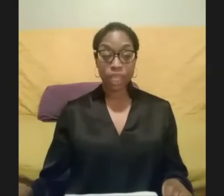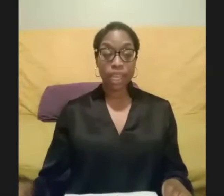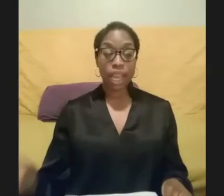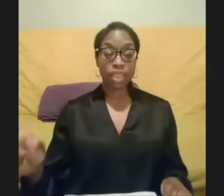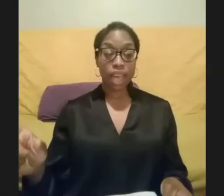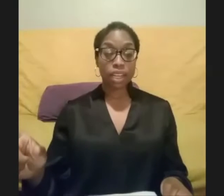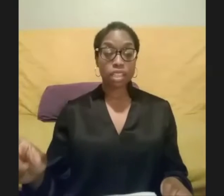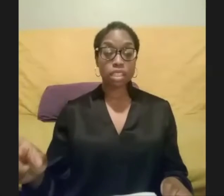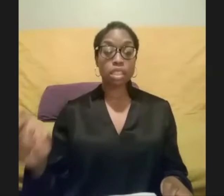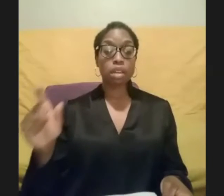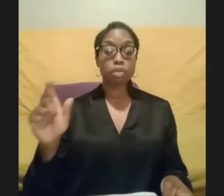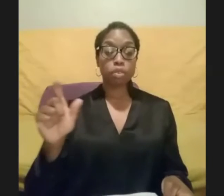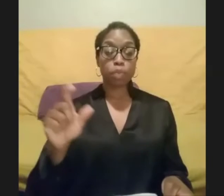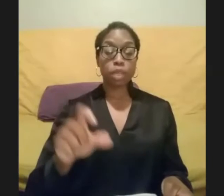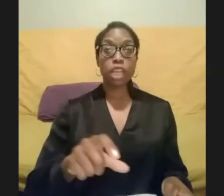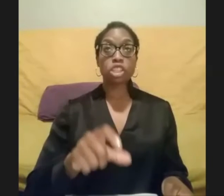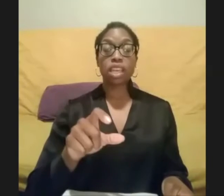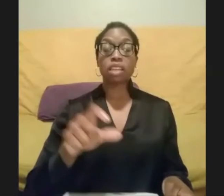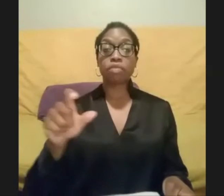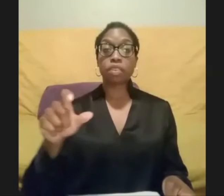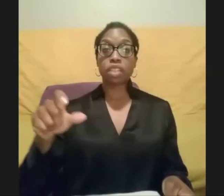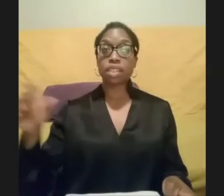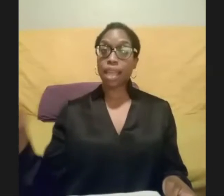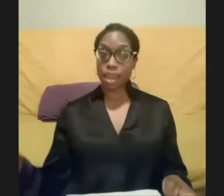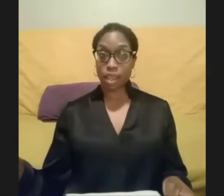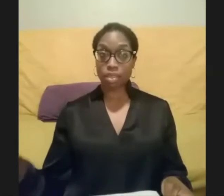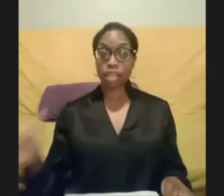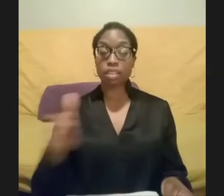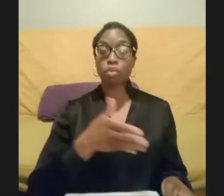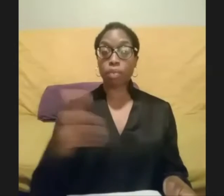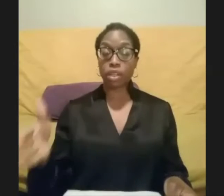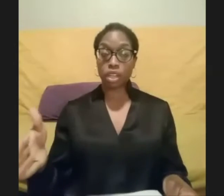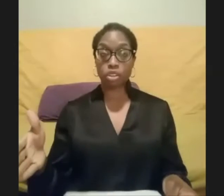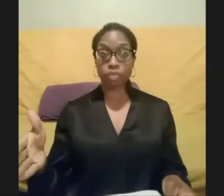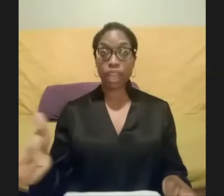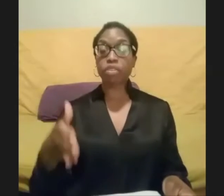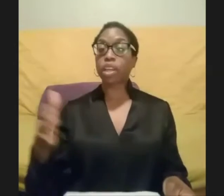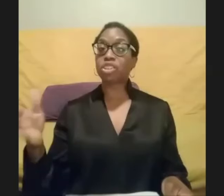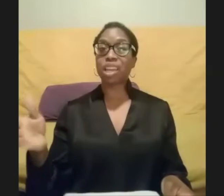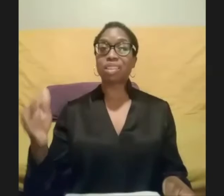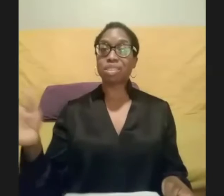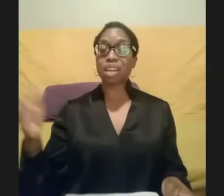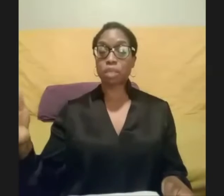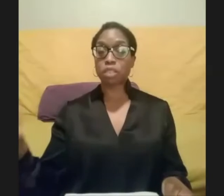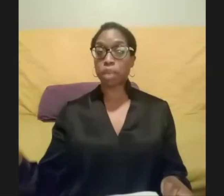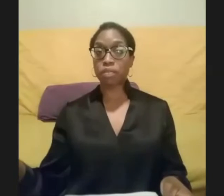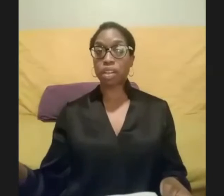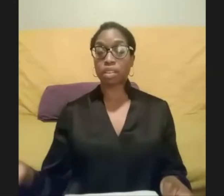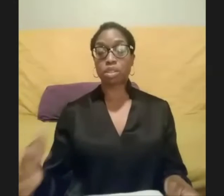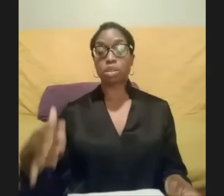And that is for patients age 50 to 80. That's the recommendation. After age 80, there's not as much benefit unless there's some